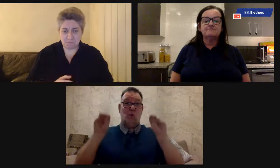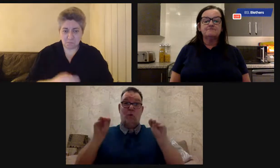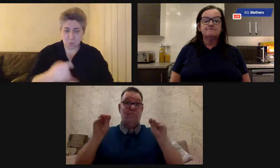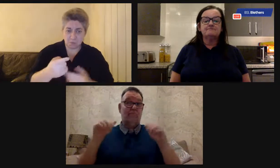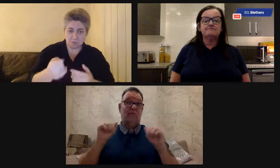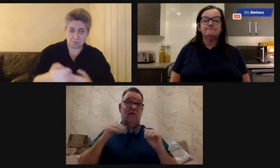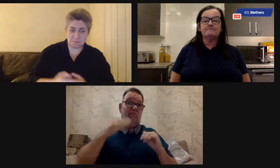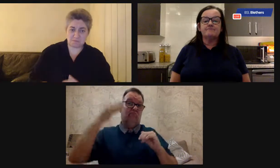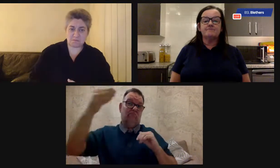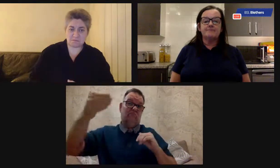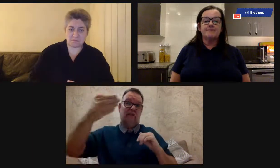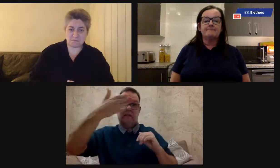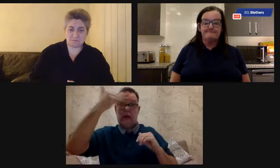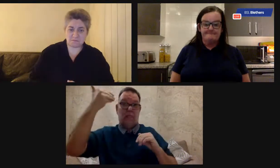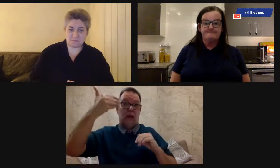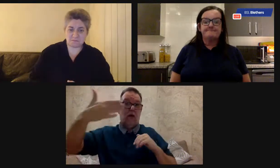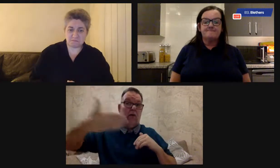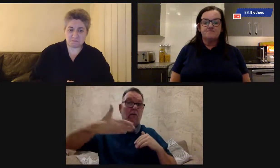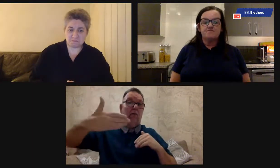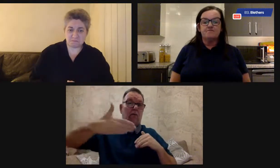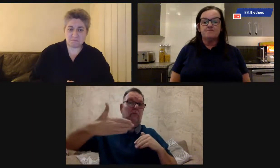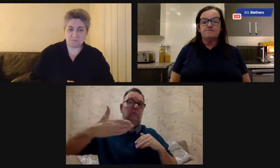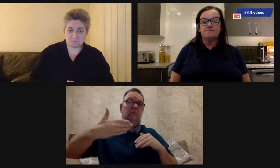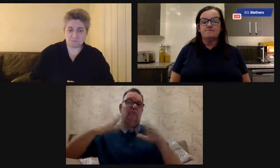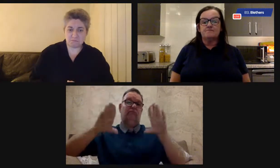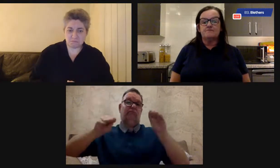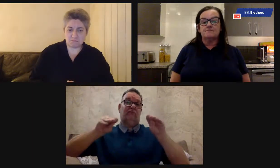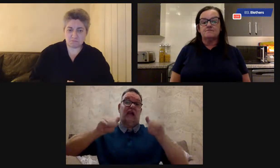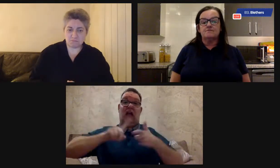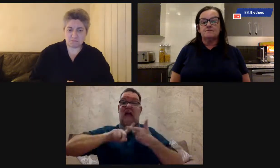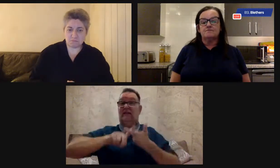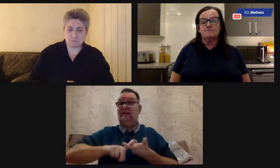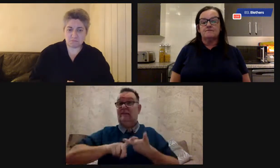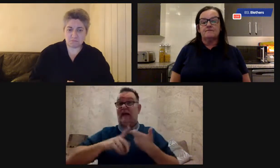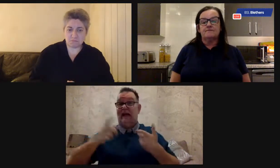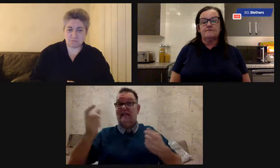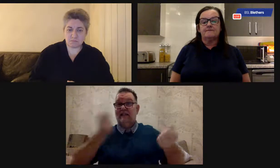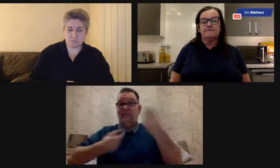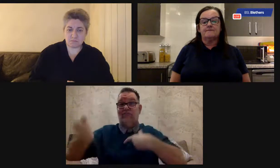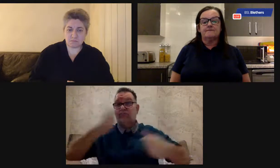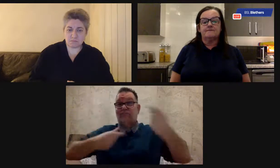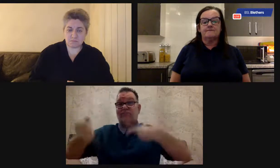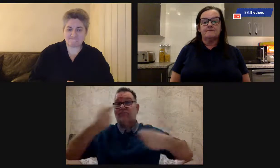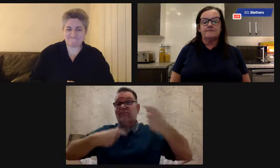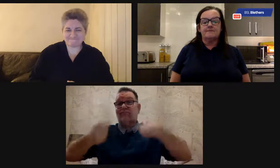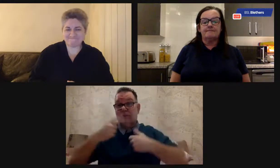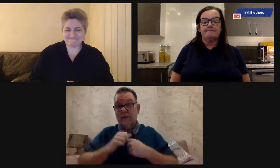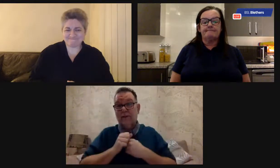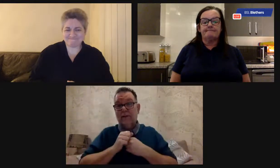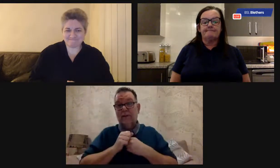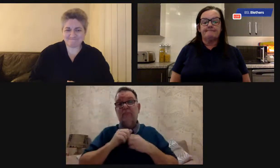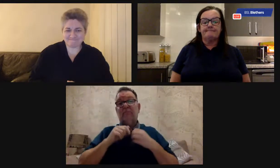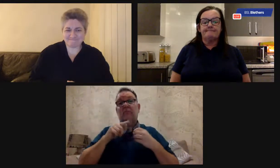February, but there is availability. We will keep it open till the summer. and then depends, and the responses